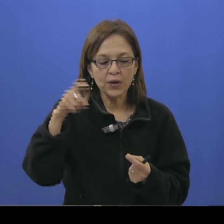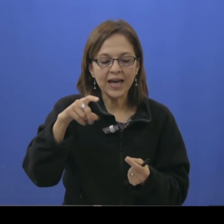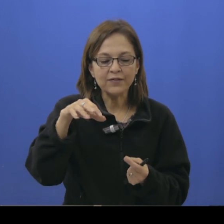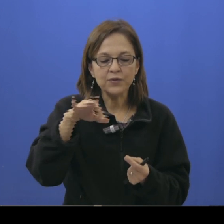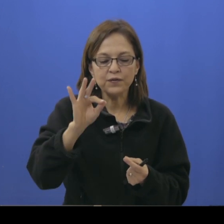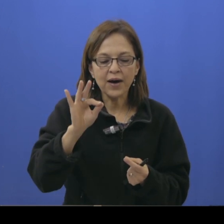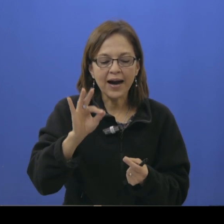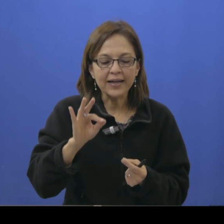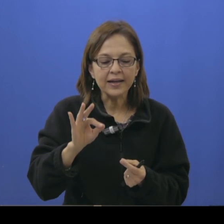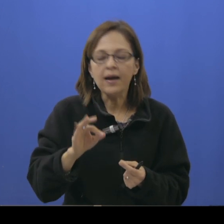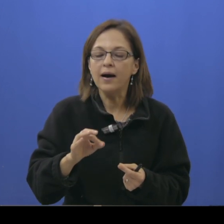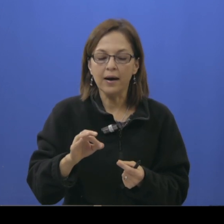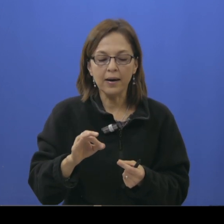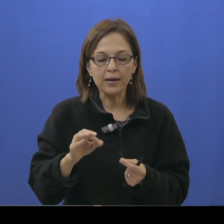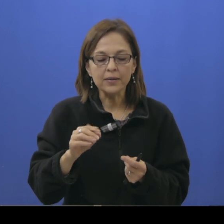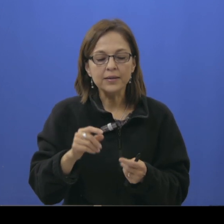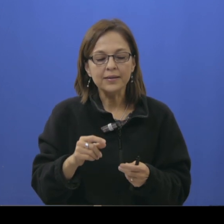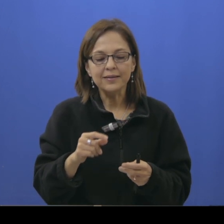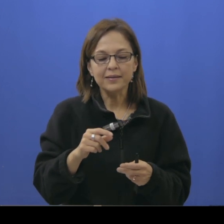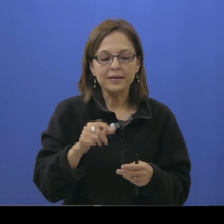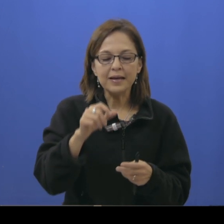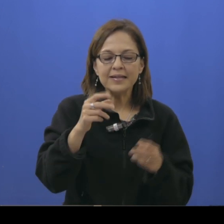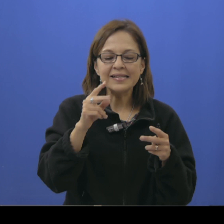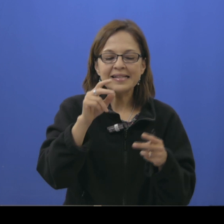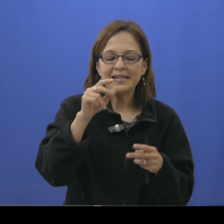You have to find